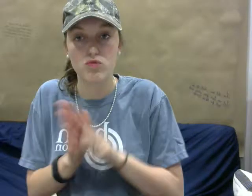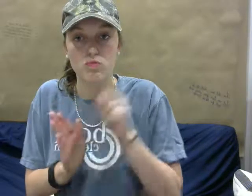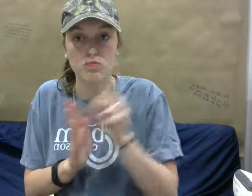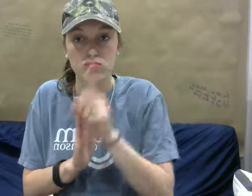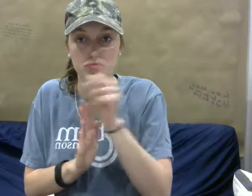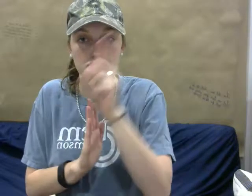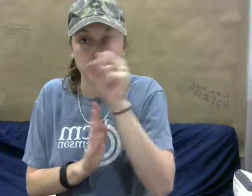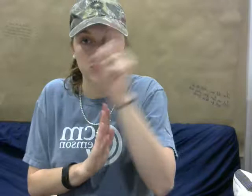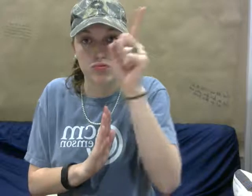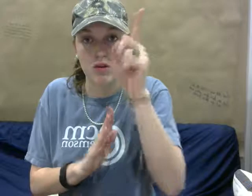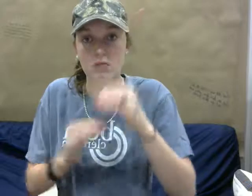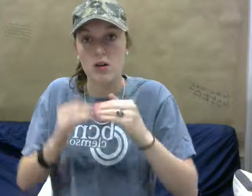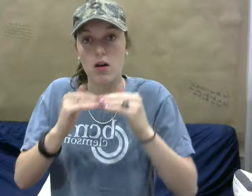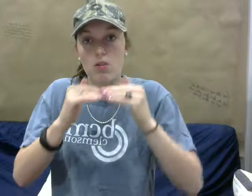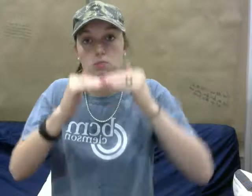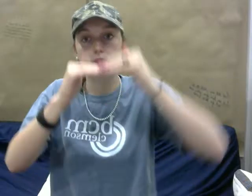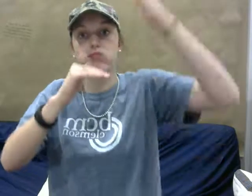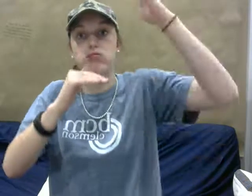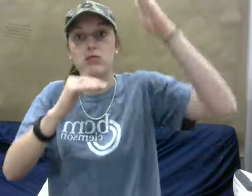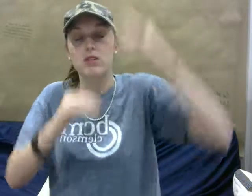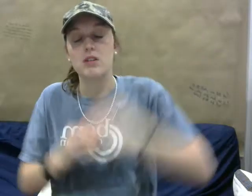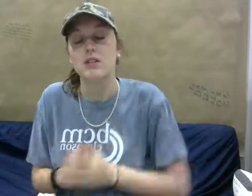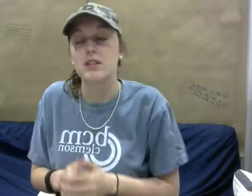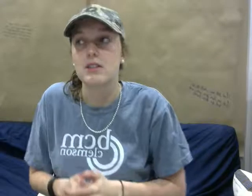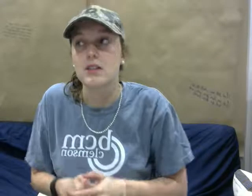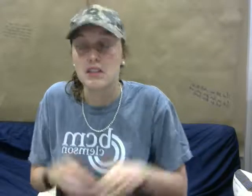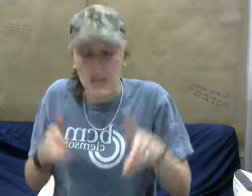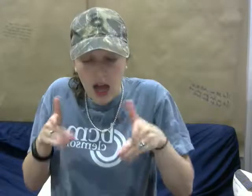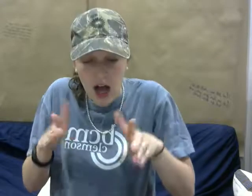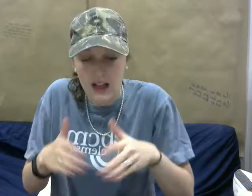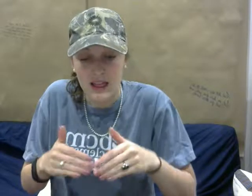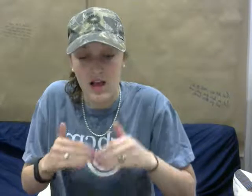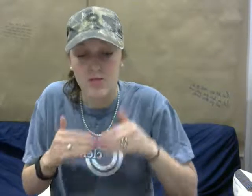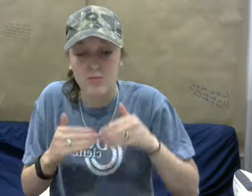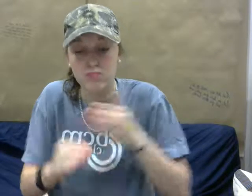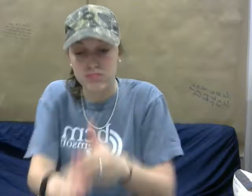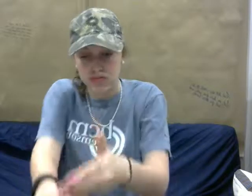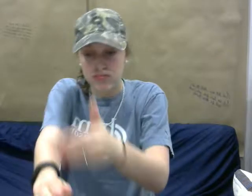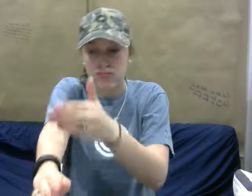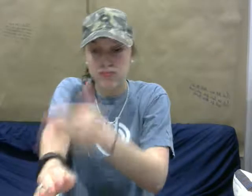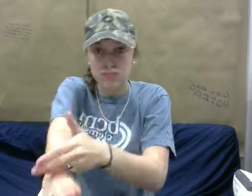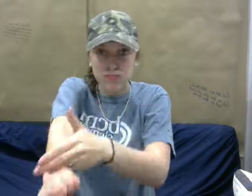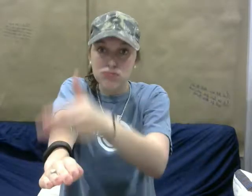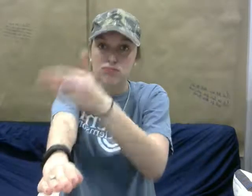turbulent atmosphere has allowed for huge progress to be made in solar and planetary science.